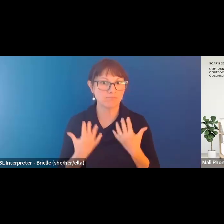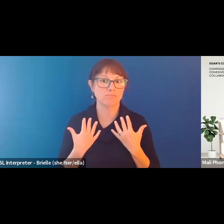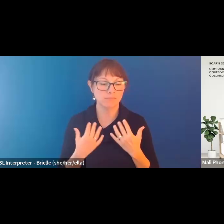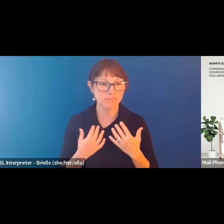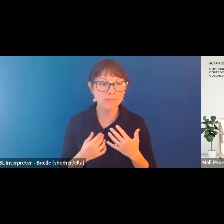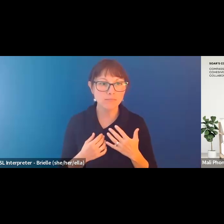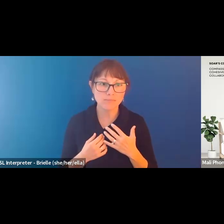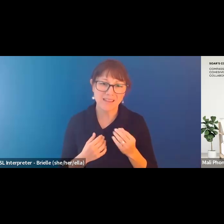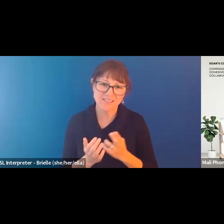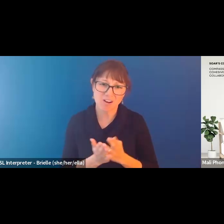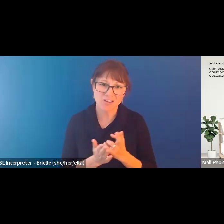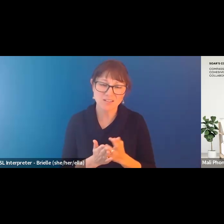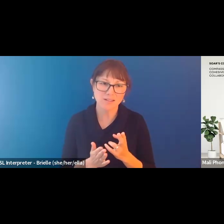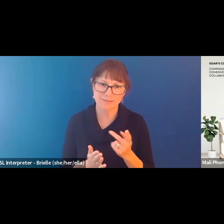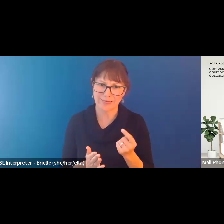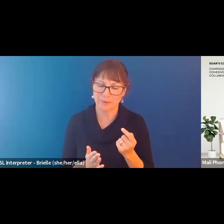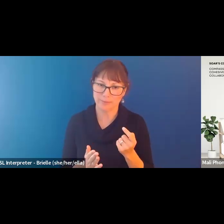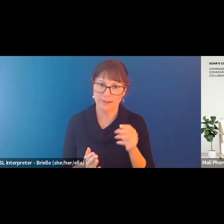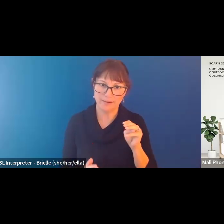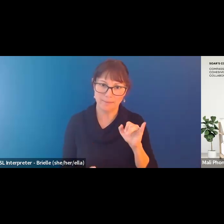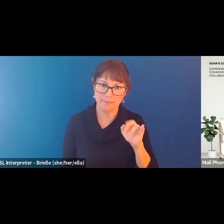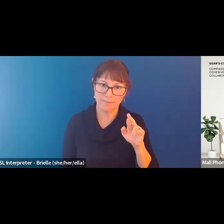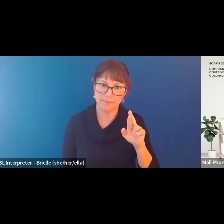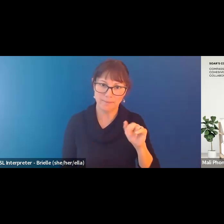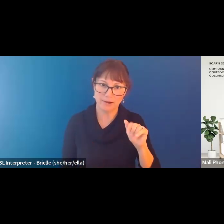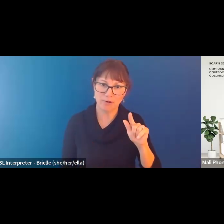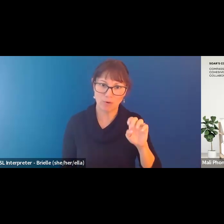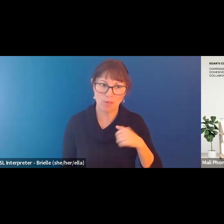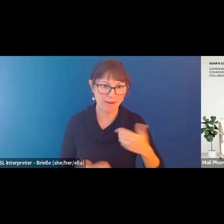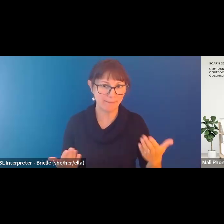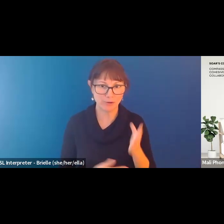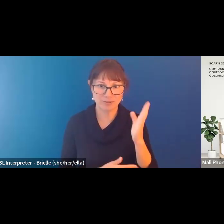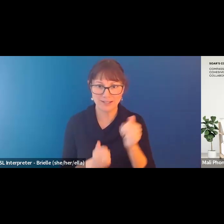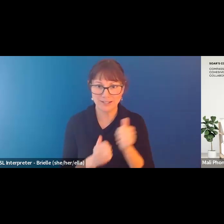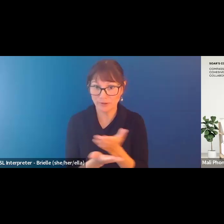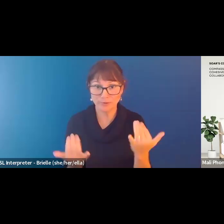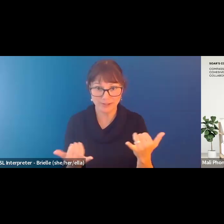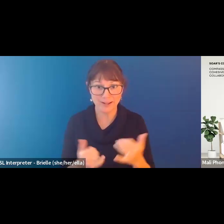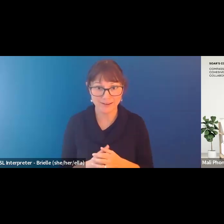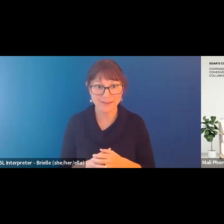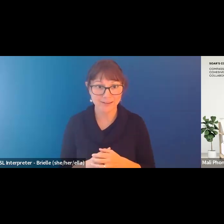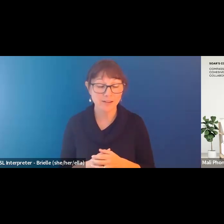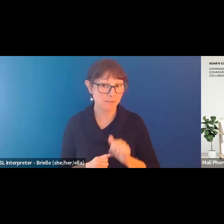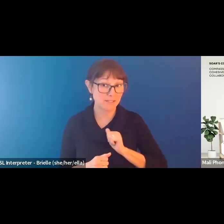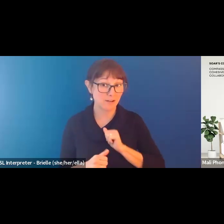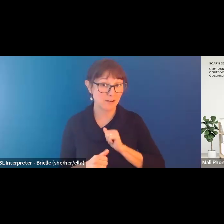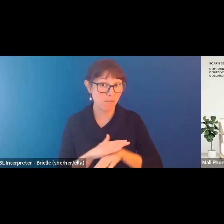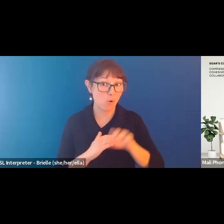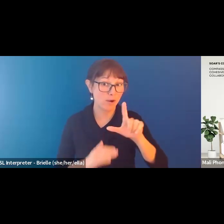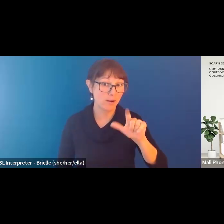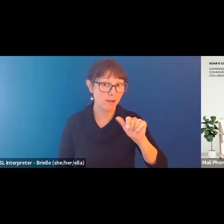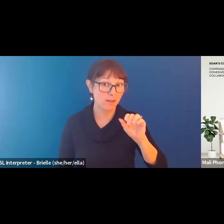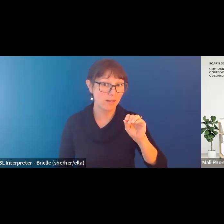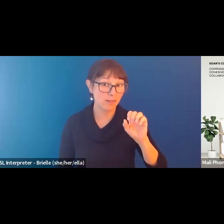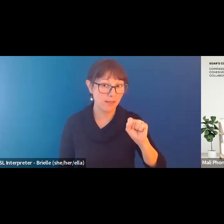frankly, it's kind of a miracle at best that I'm presenting before you today. I was born in Laos